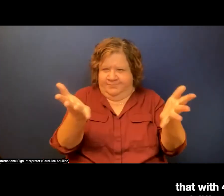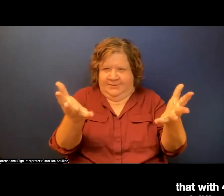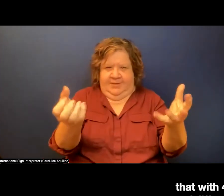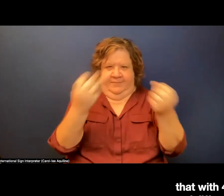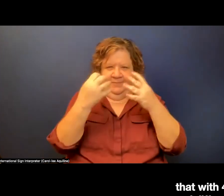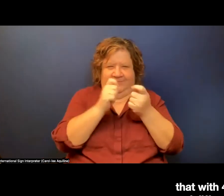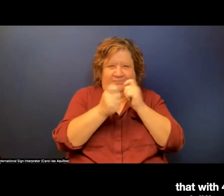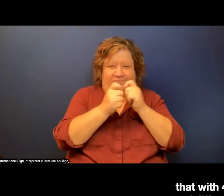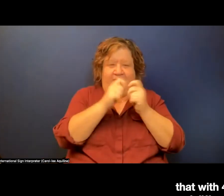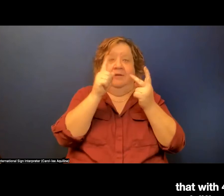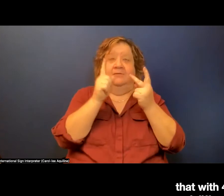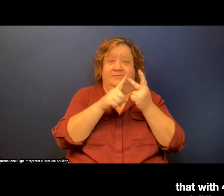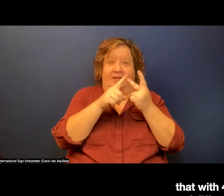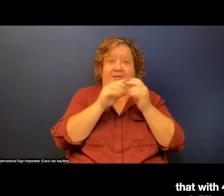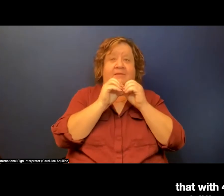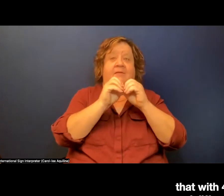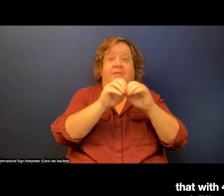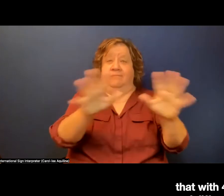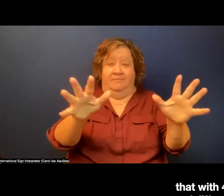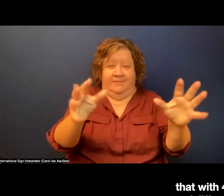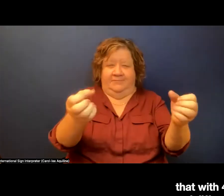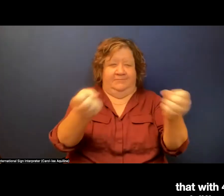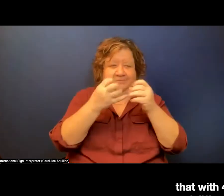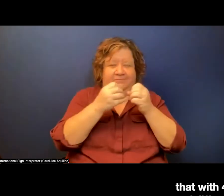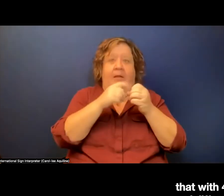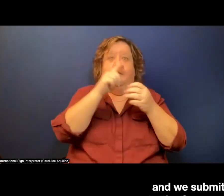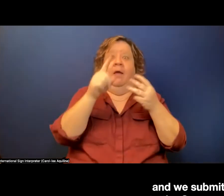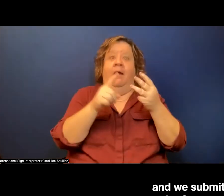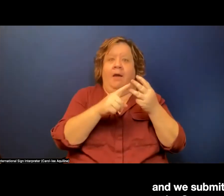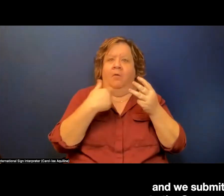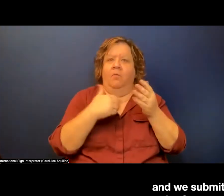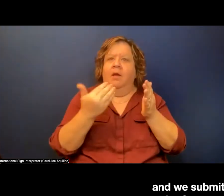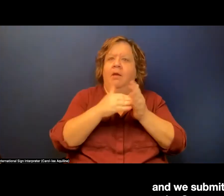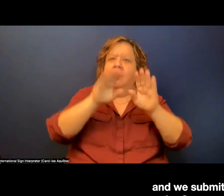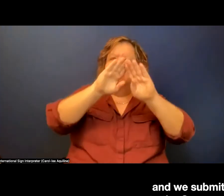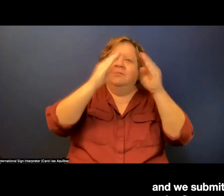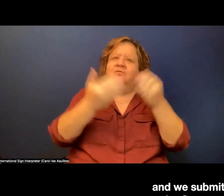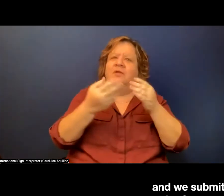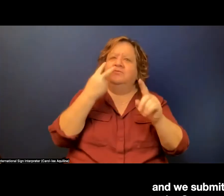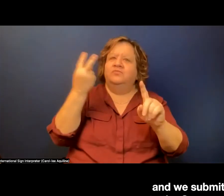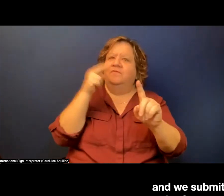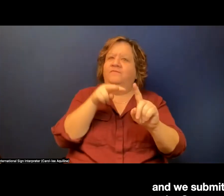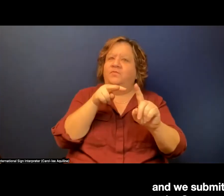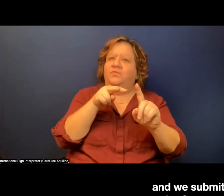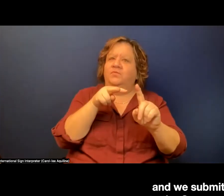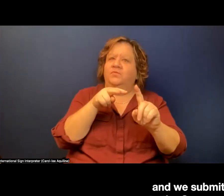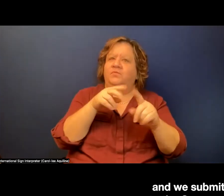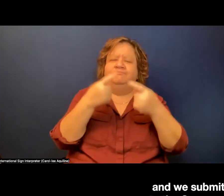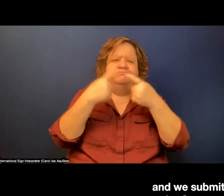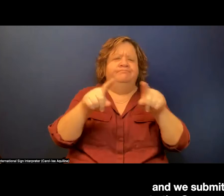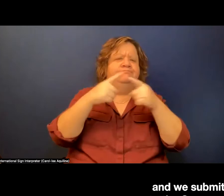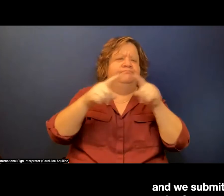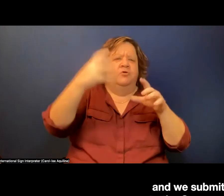consultation with the 46 focal points of different ministries, and we submitted our action plan to the